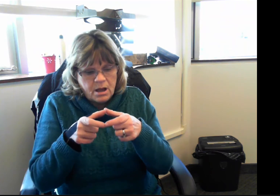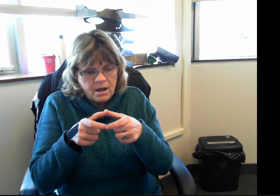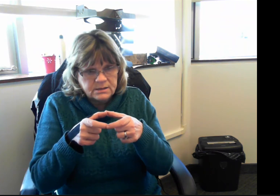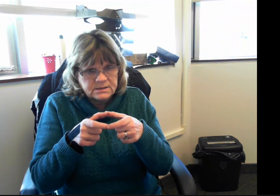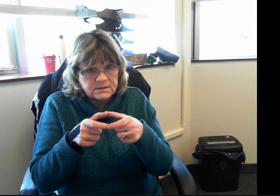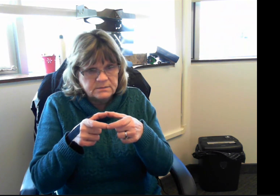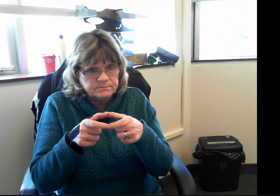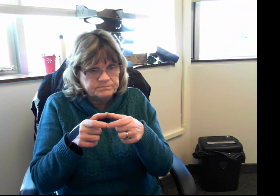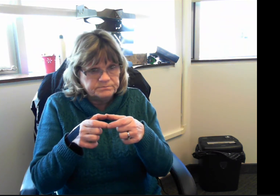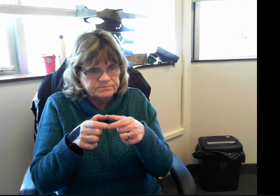blocks,